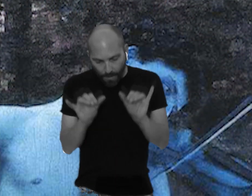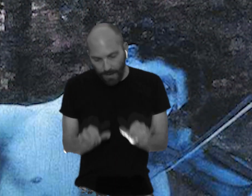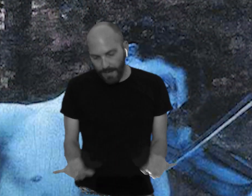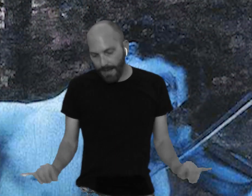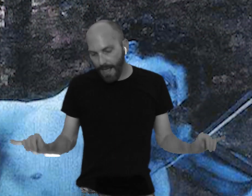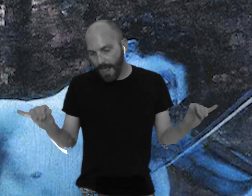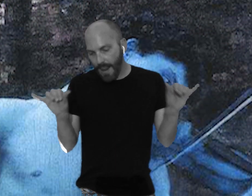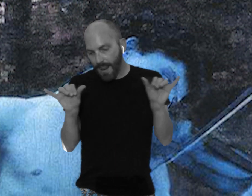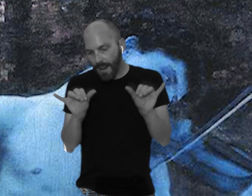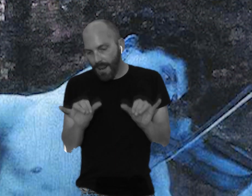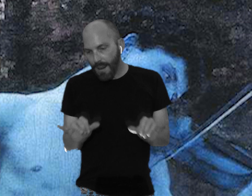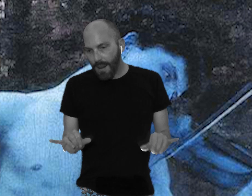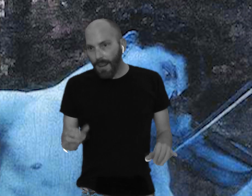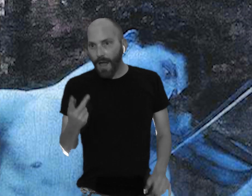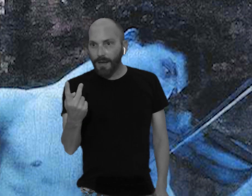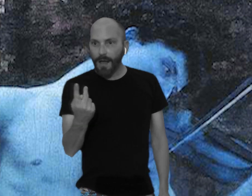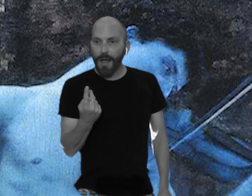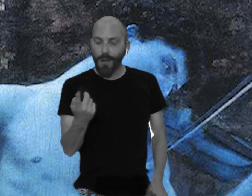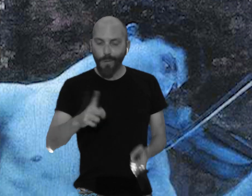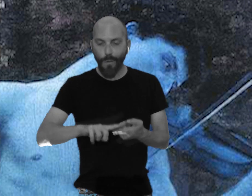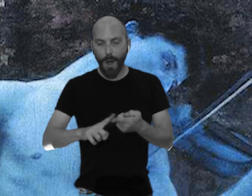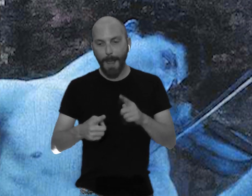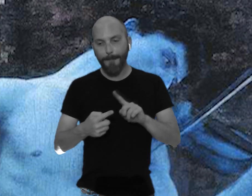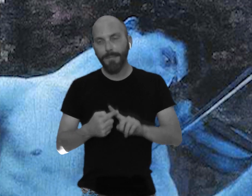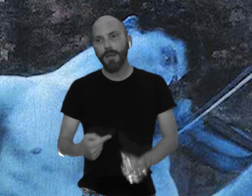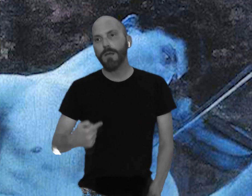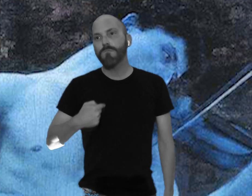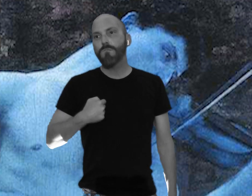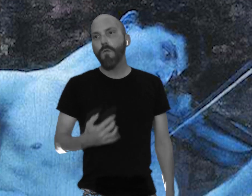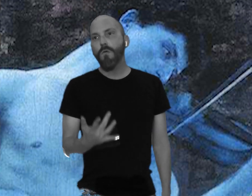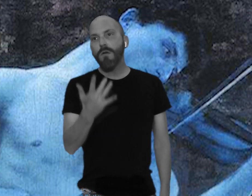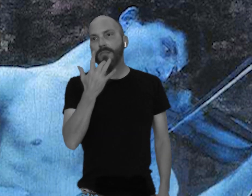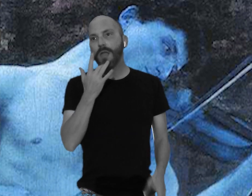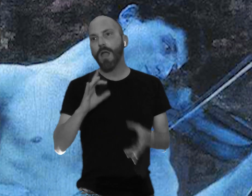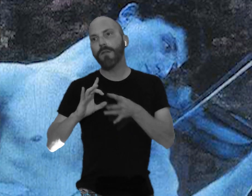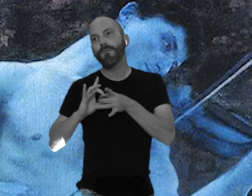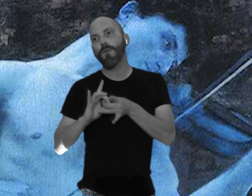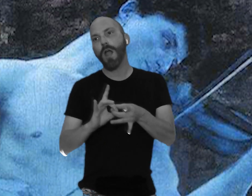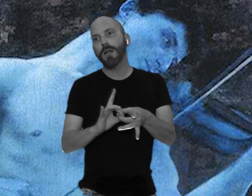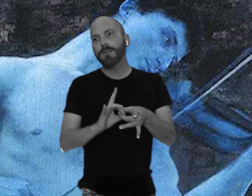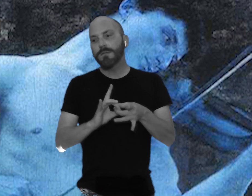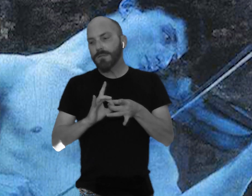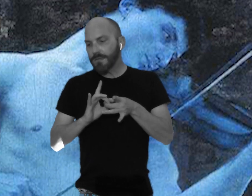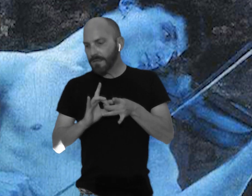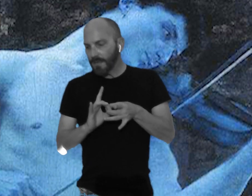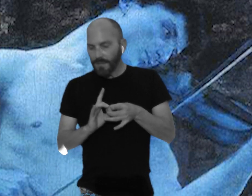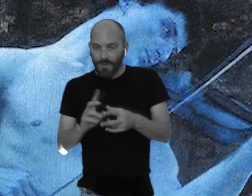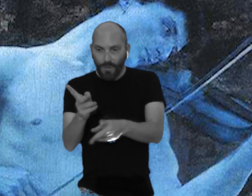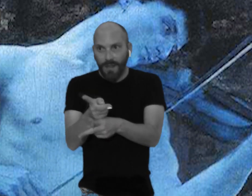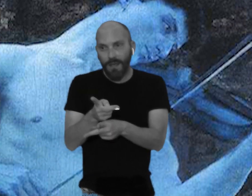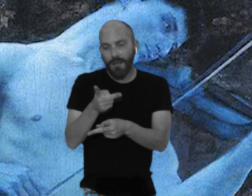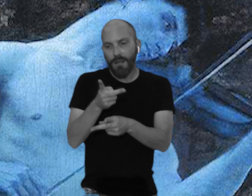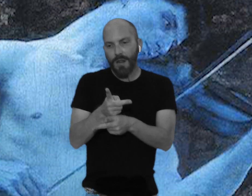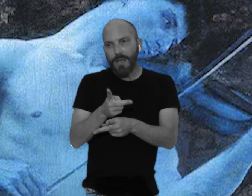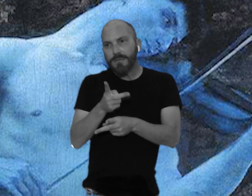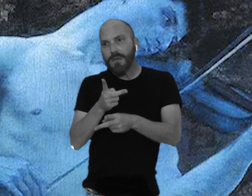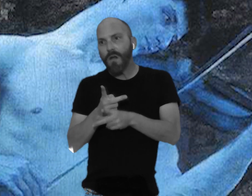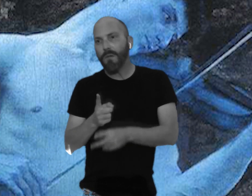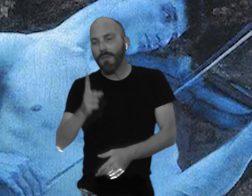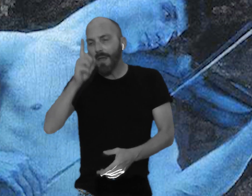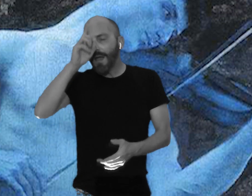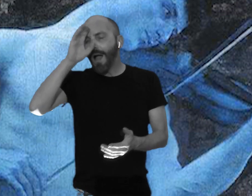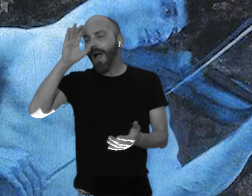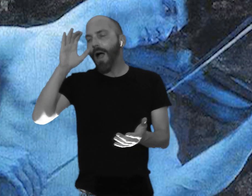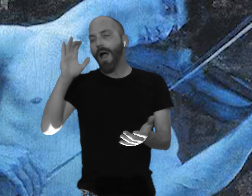Here we go again. I kinda wanna be more than friends, so take it